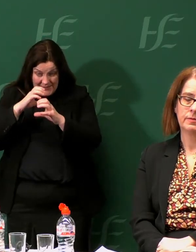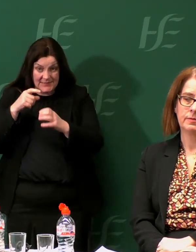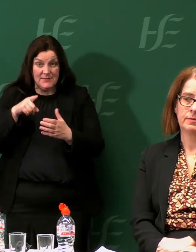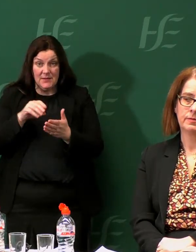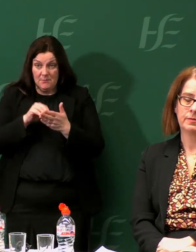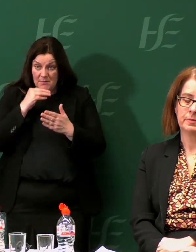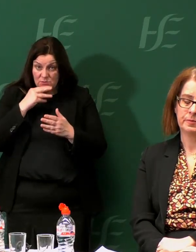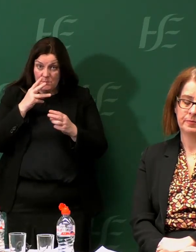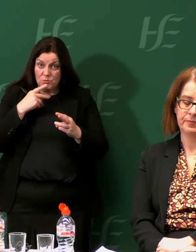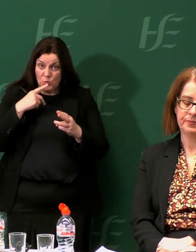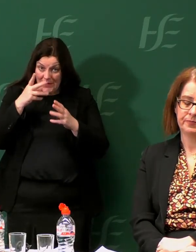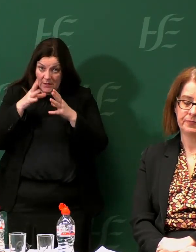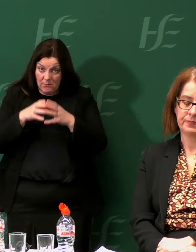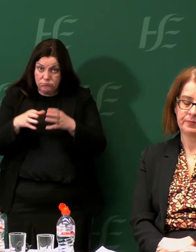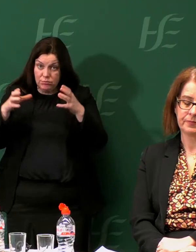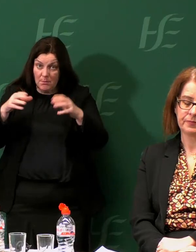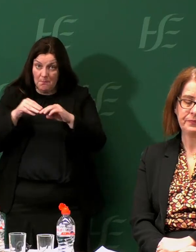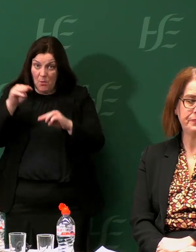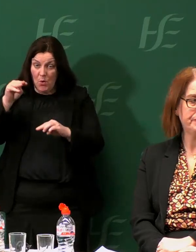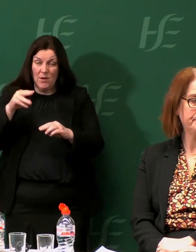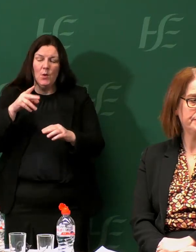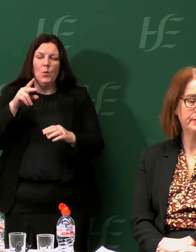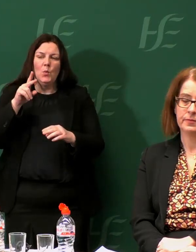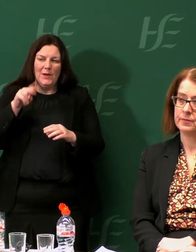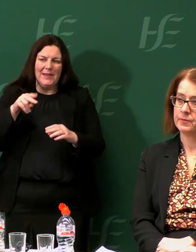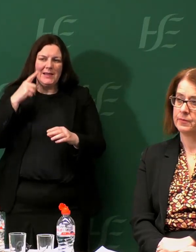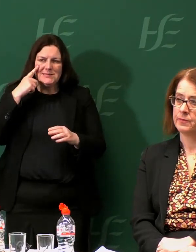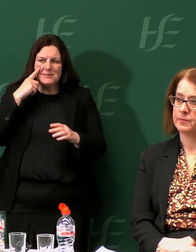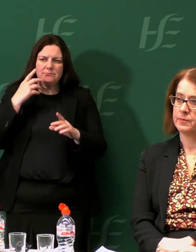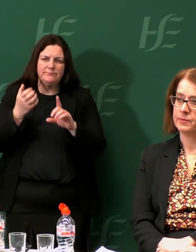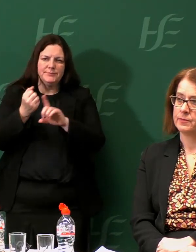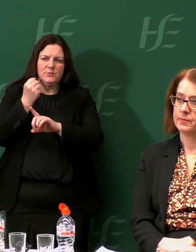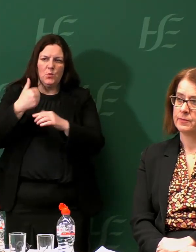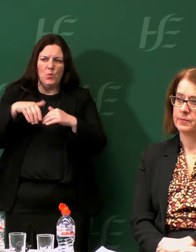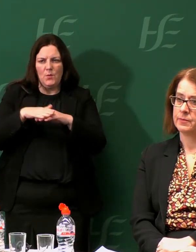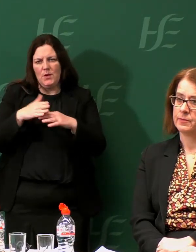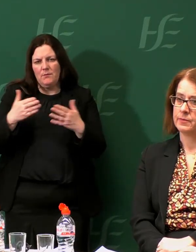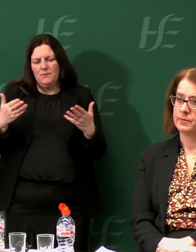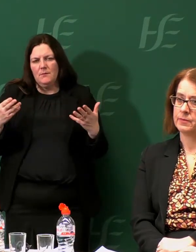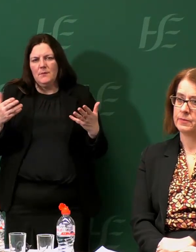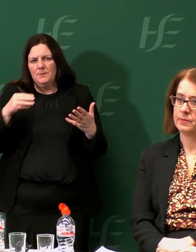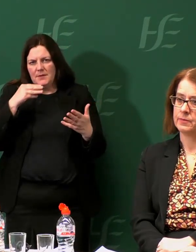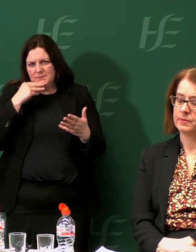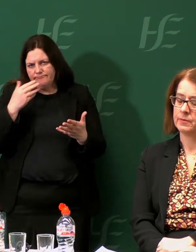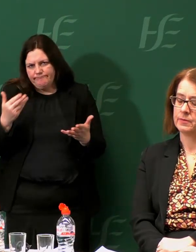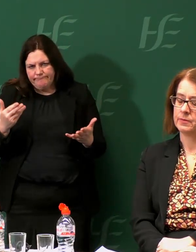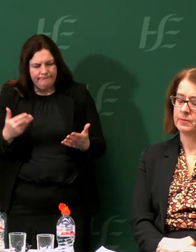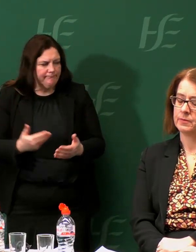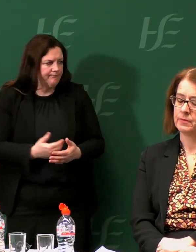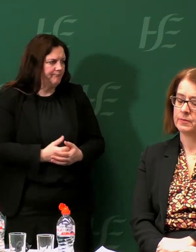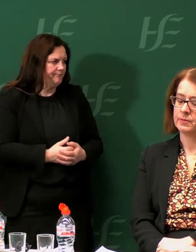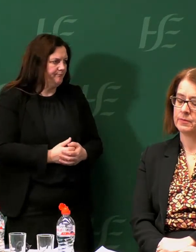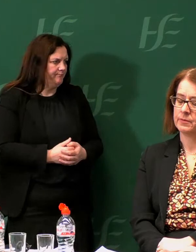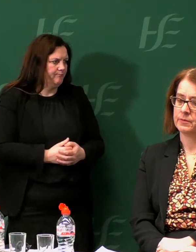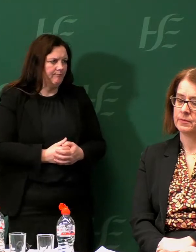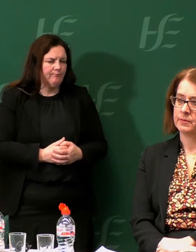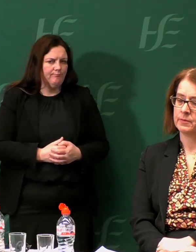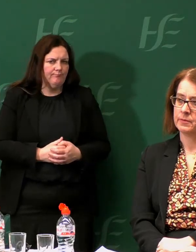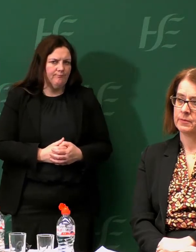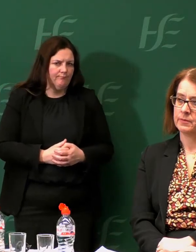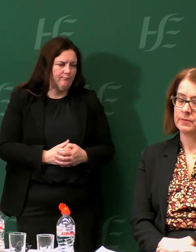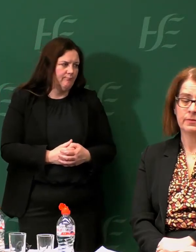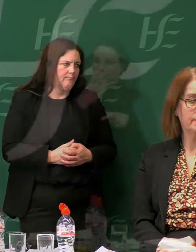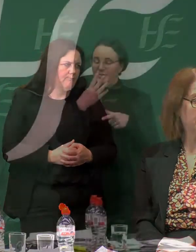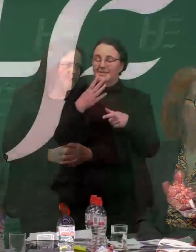December? We've been scaling up to get where we are, and we'll continue to scale up further, yeah. So the capacity, just on the first slide I had, as Paul said, is 224